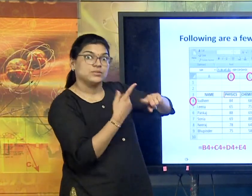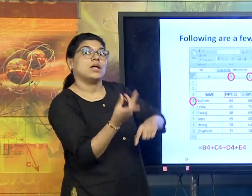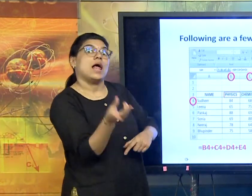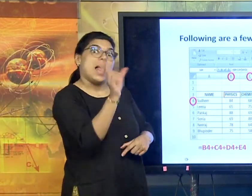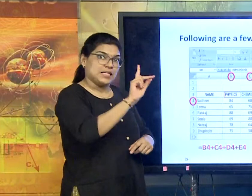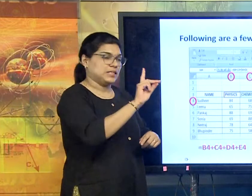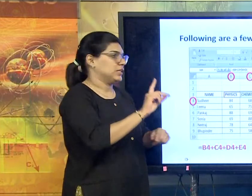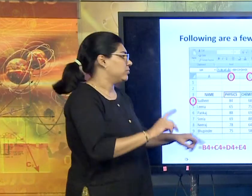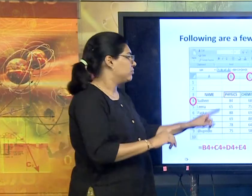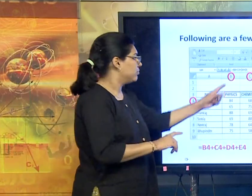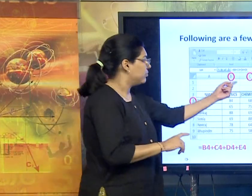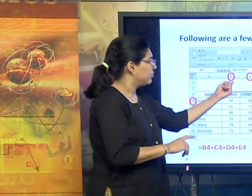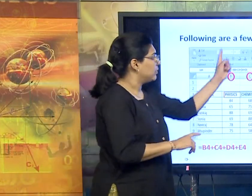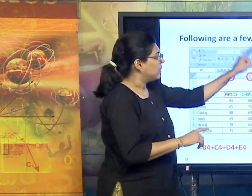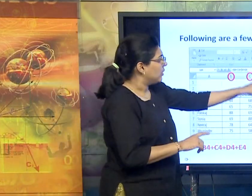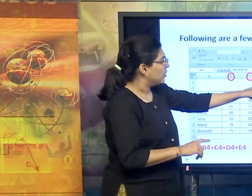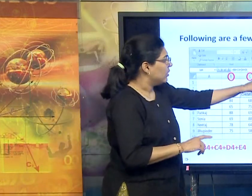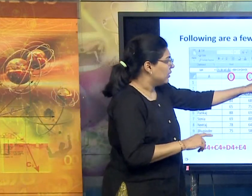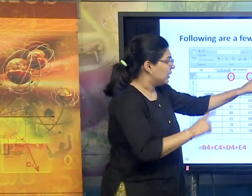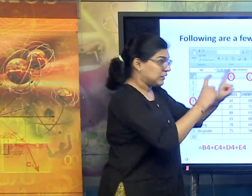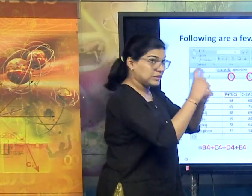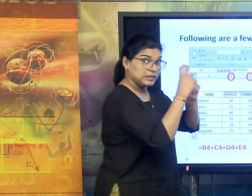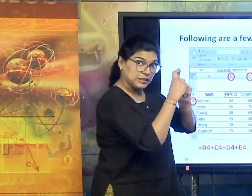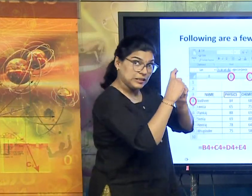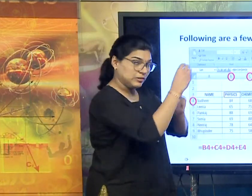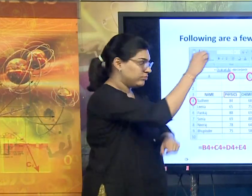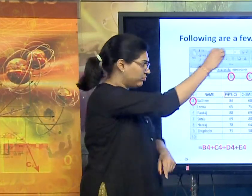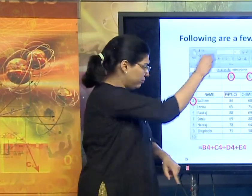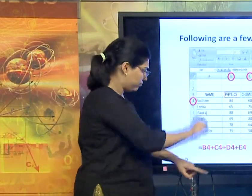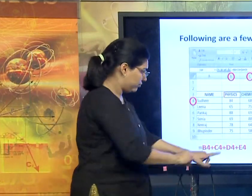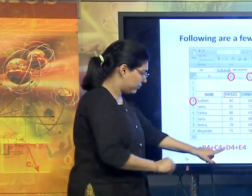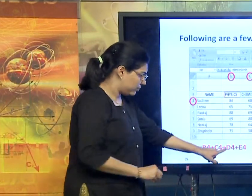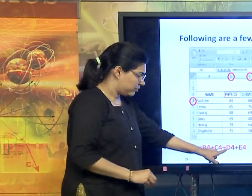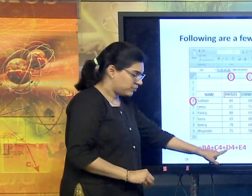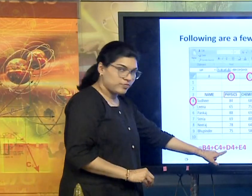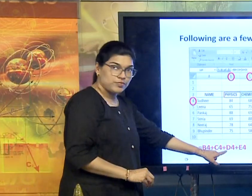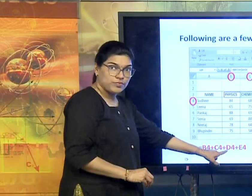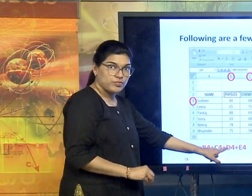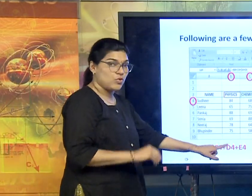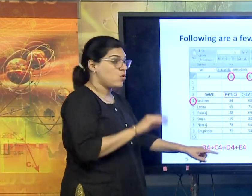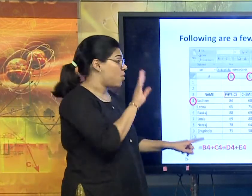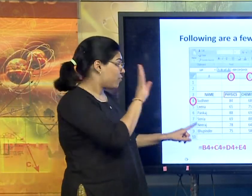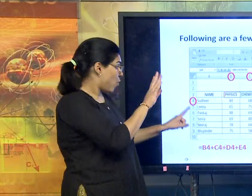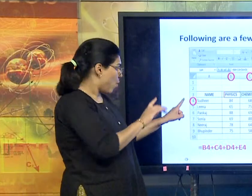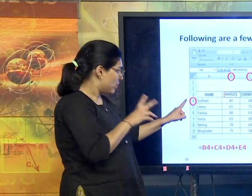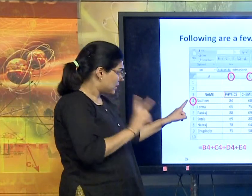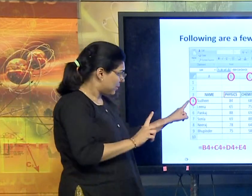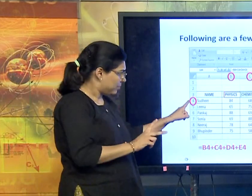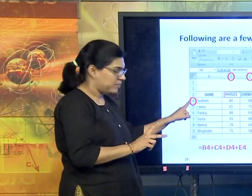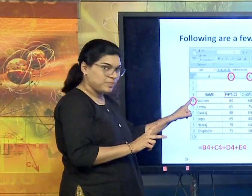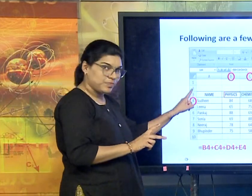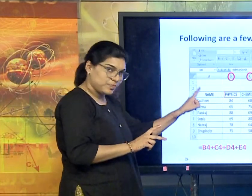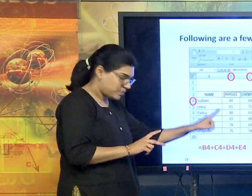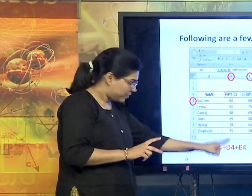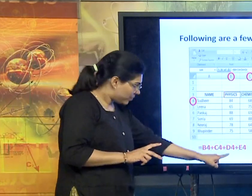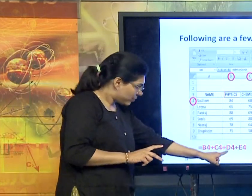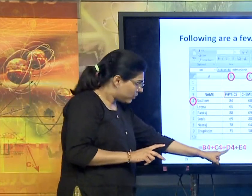row number 4. So that is 4, C4. Then next we will put D4. D is also a